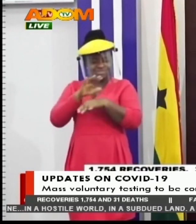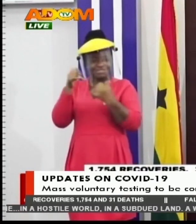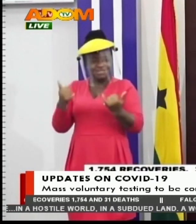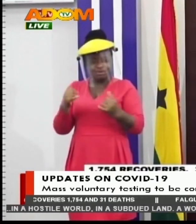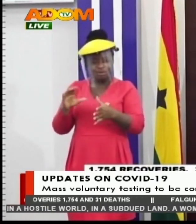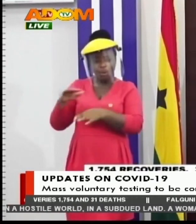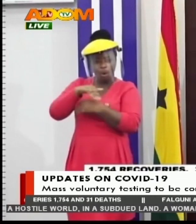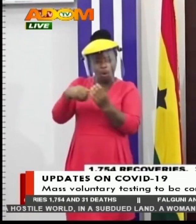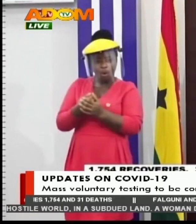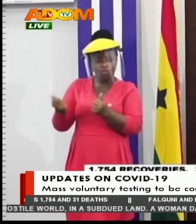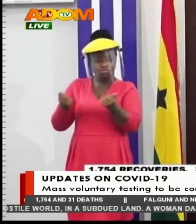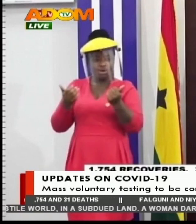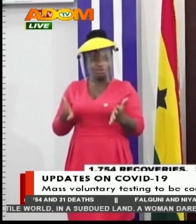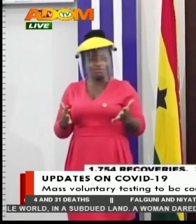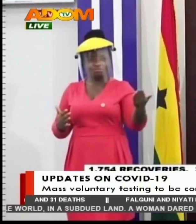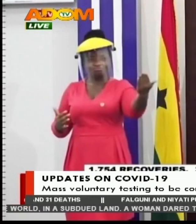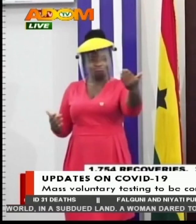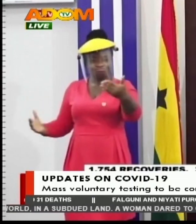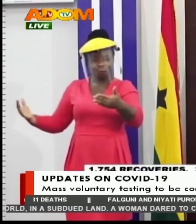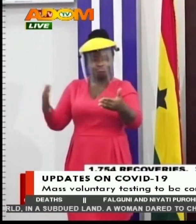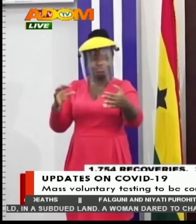The Tema one is about a